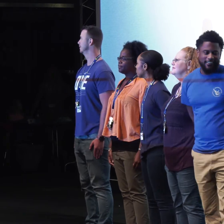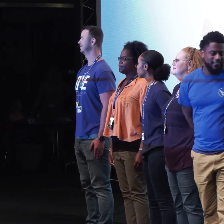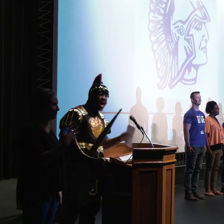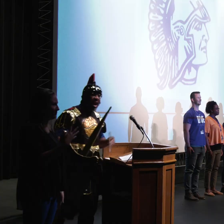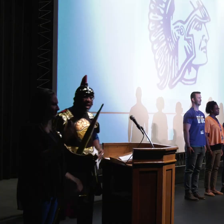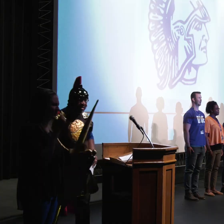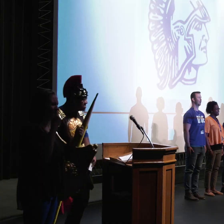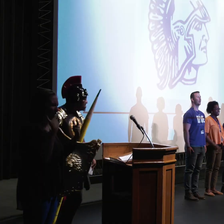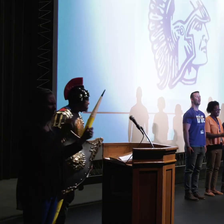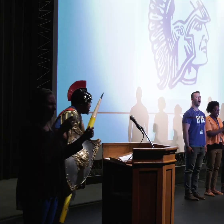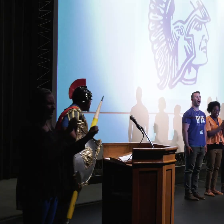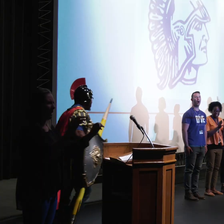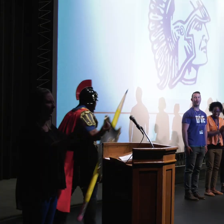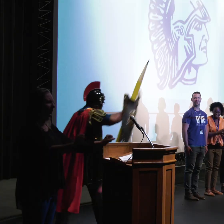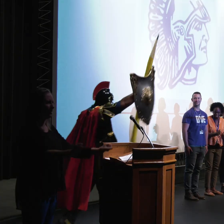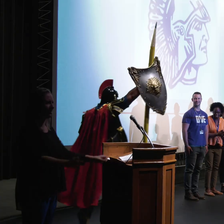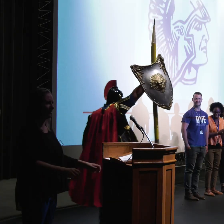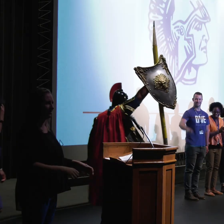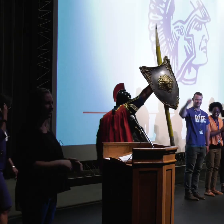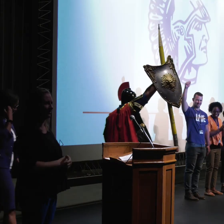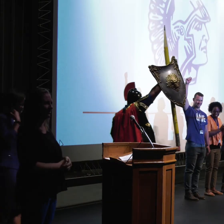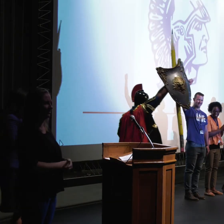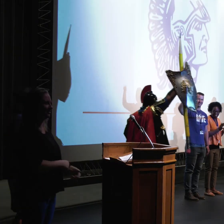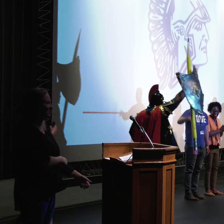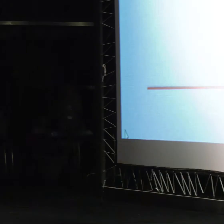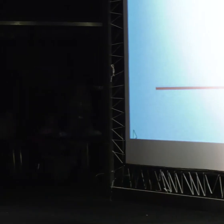go Sandusky!